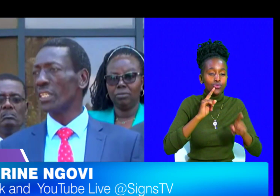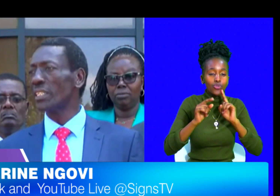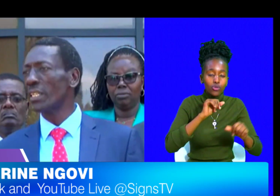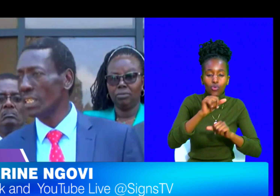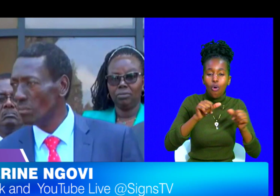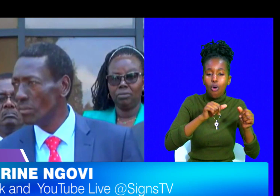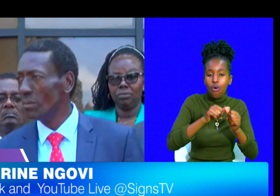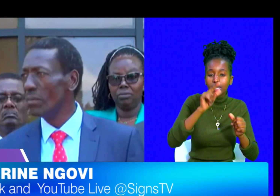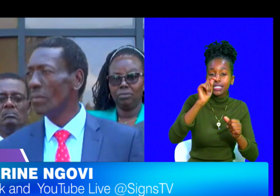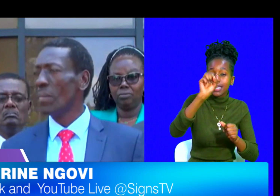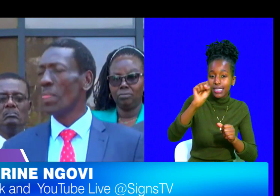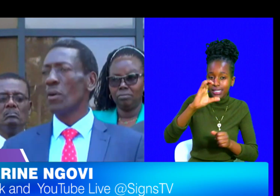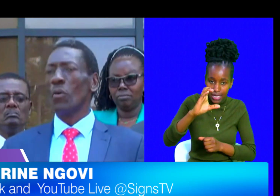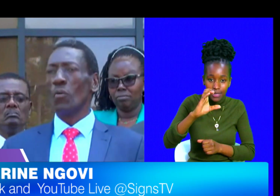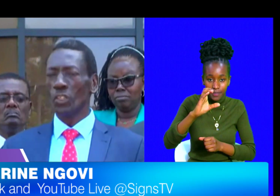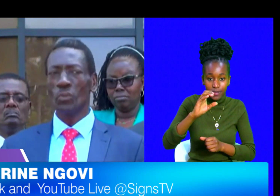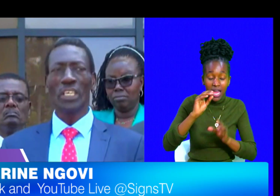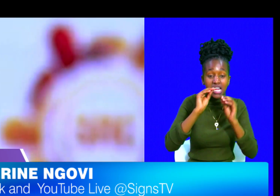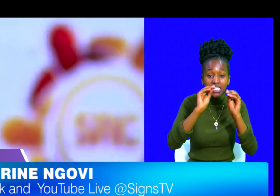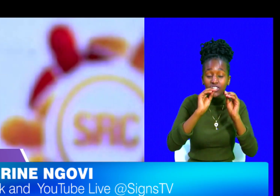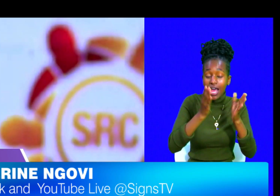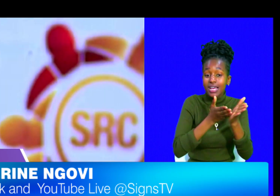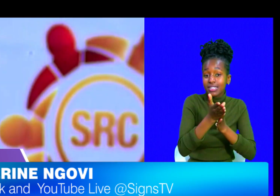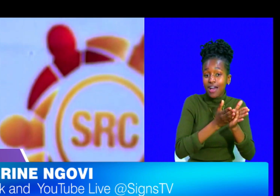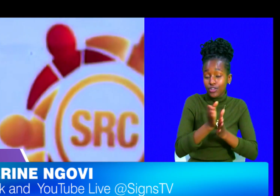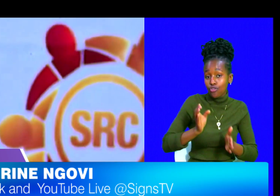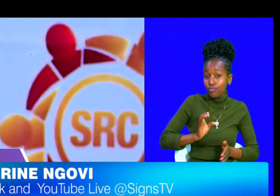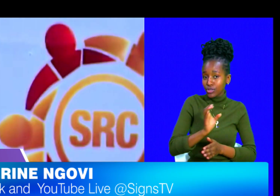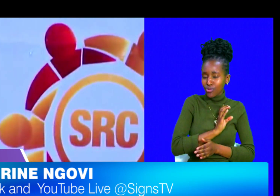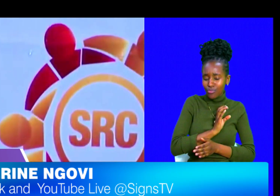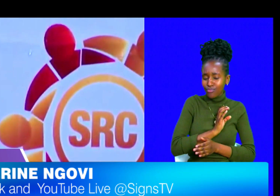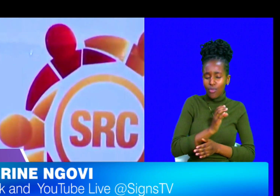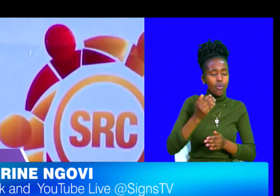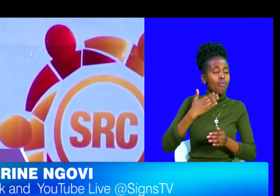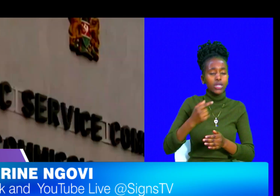Commission and tell them what we expected in the review